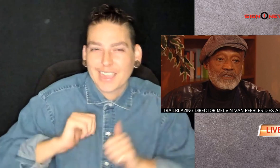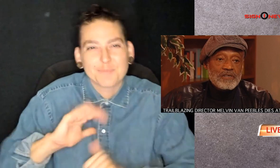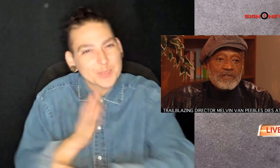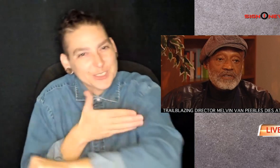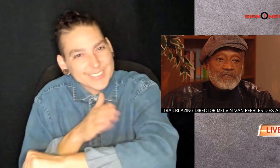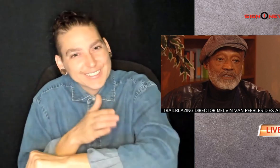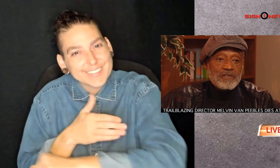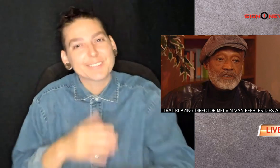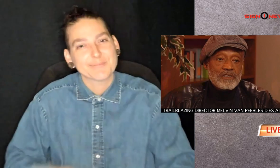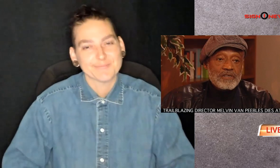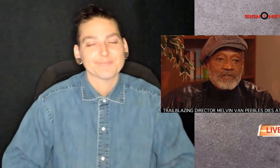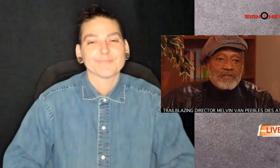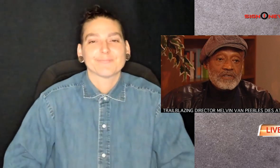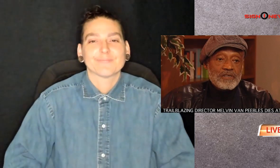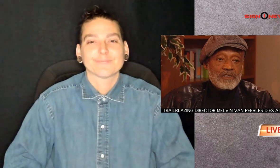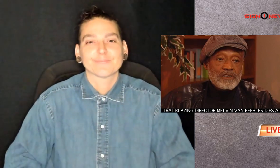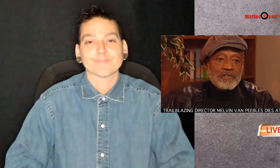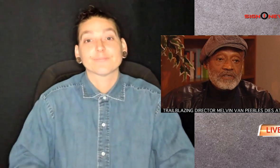music.